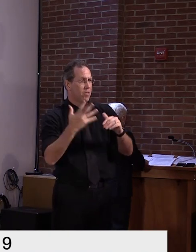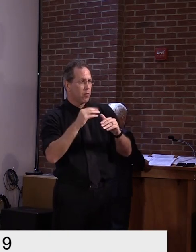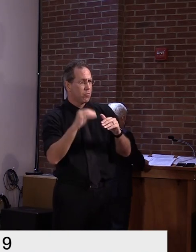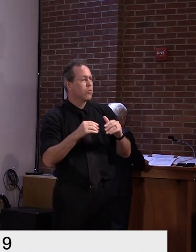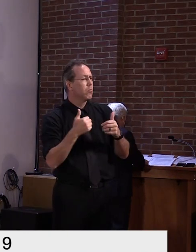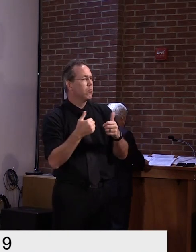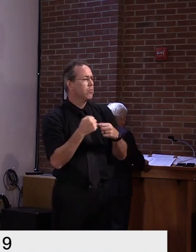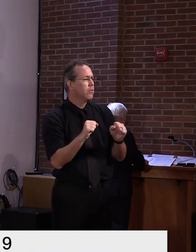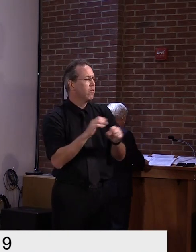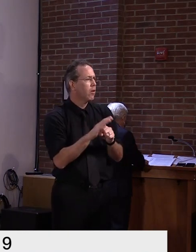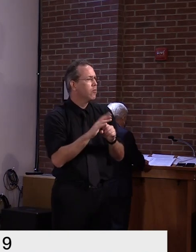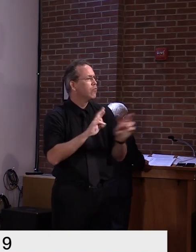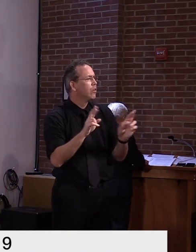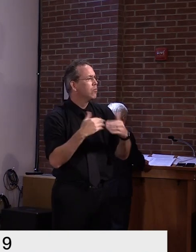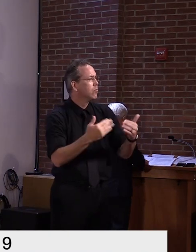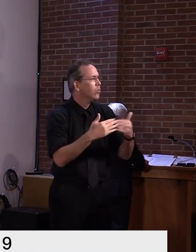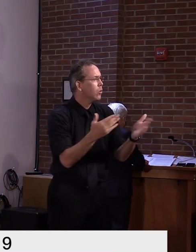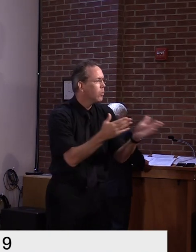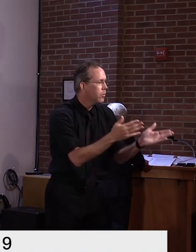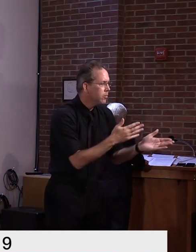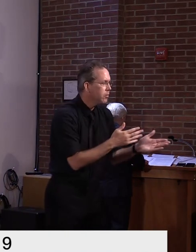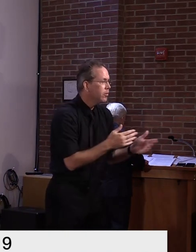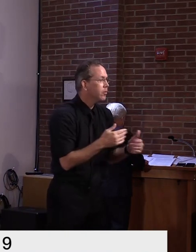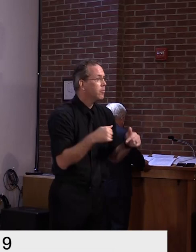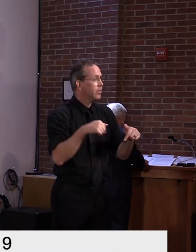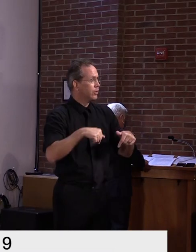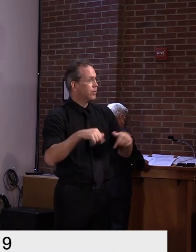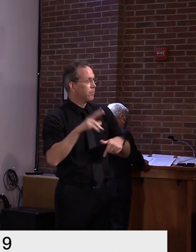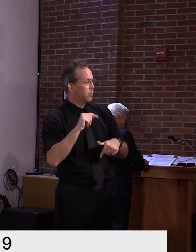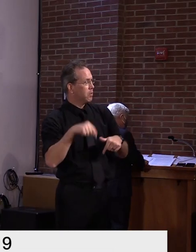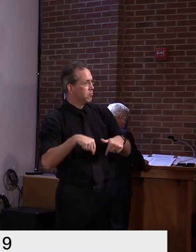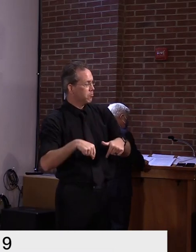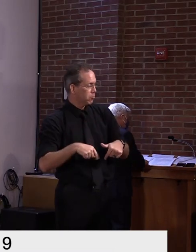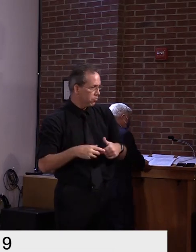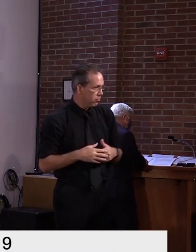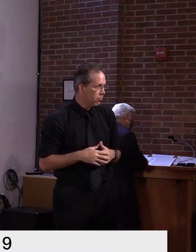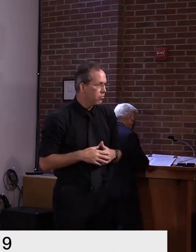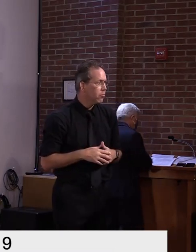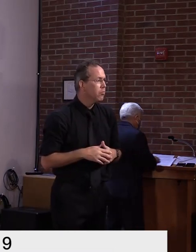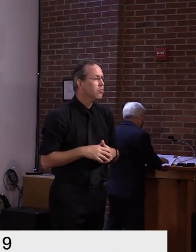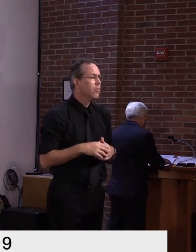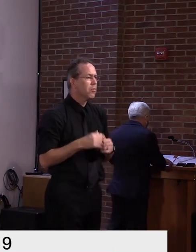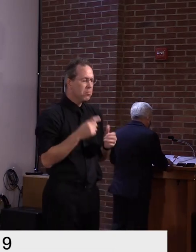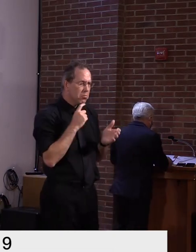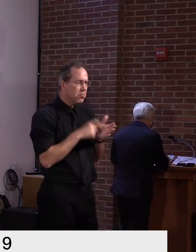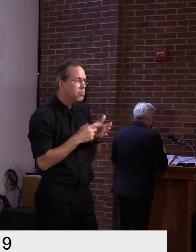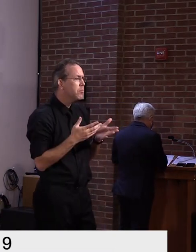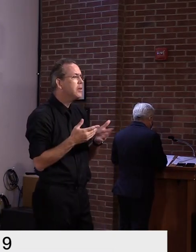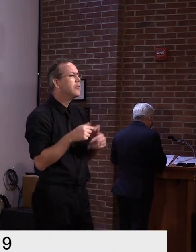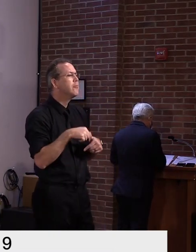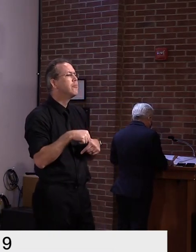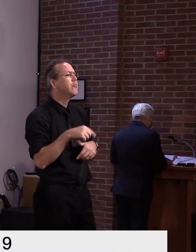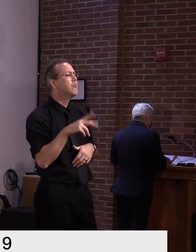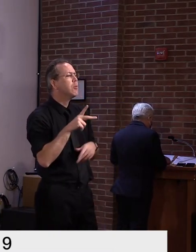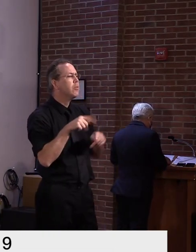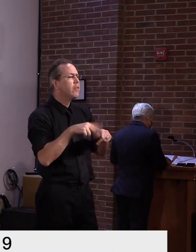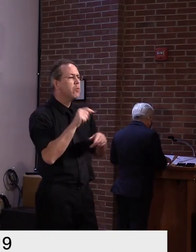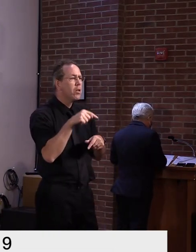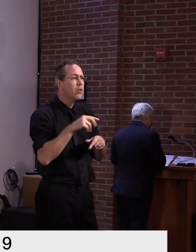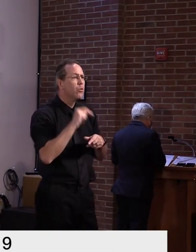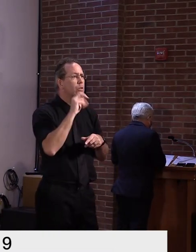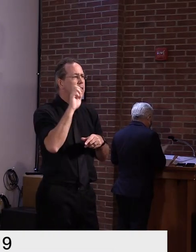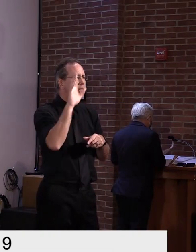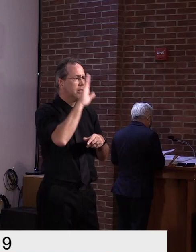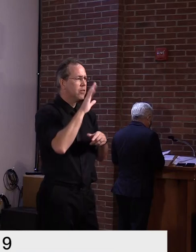state that seems to be so popular among regional students and students from